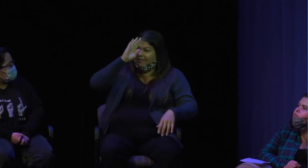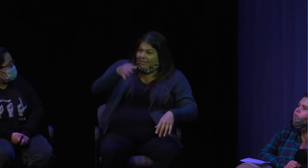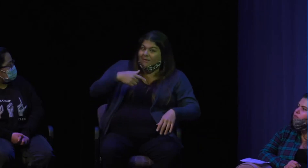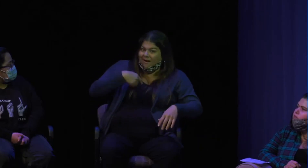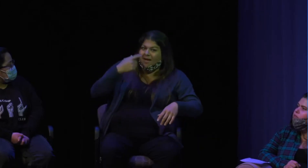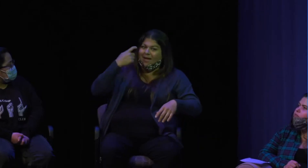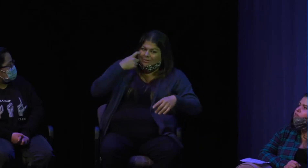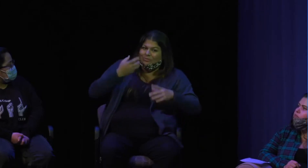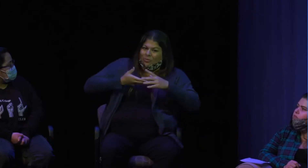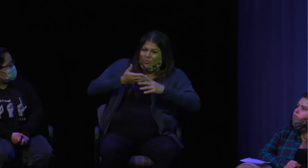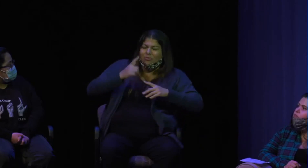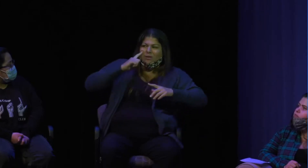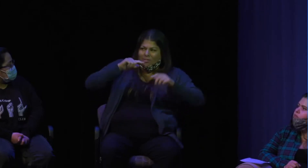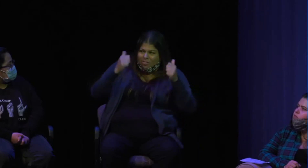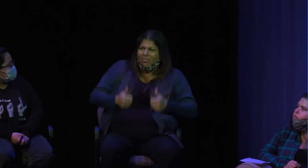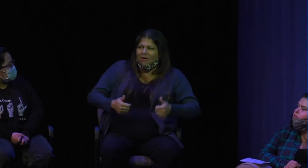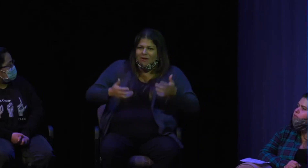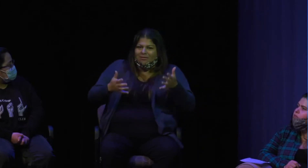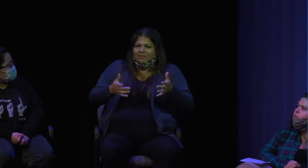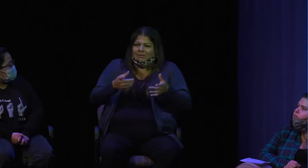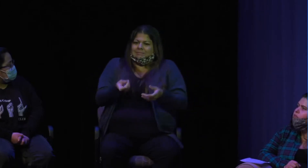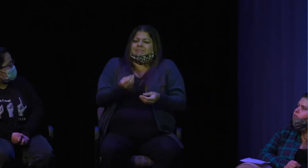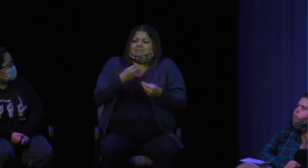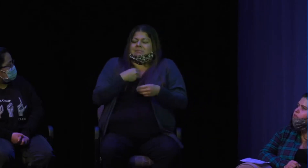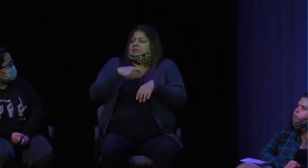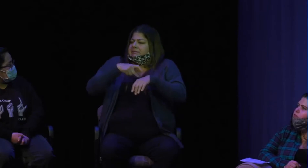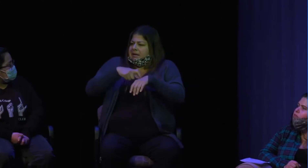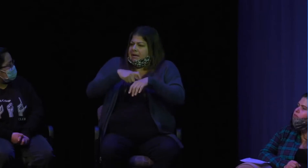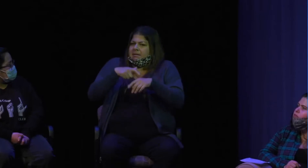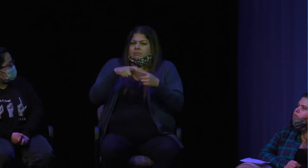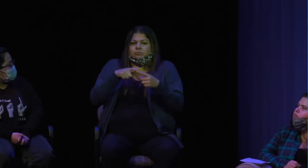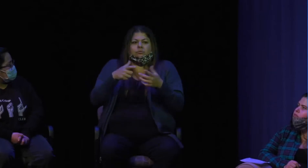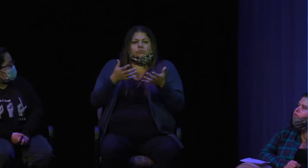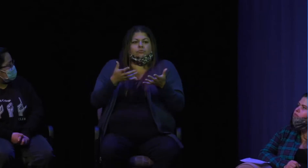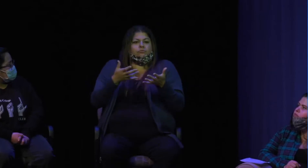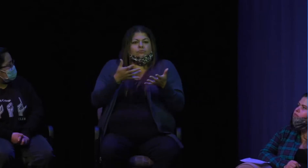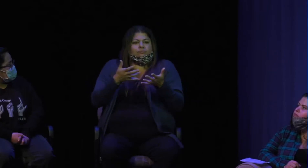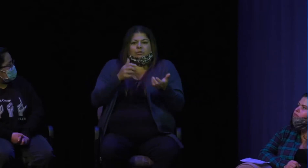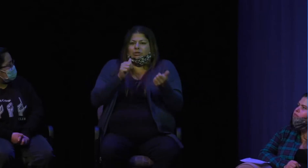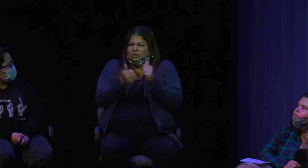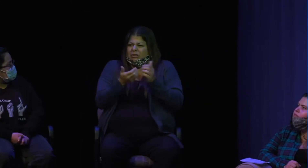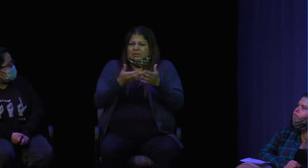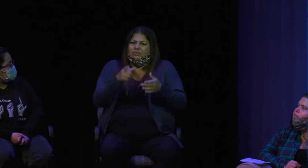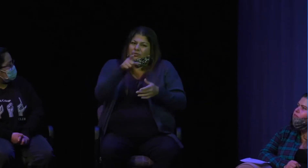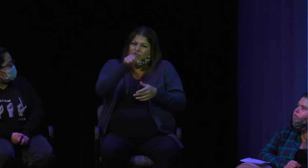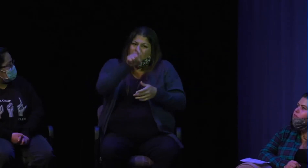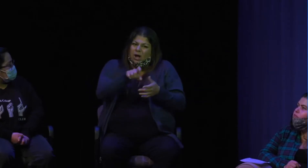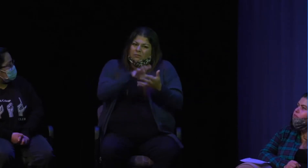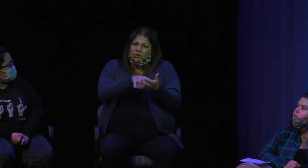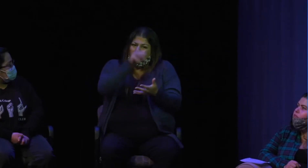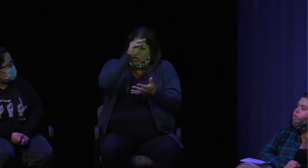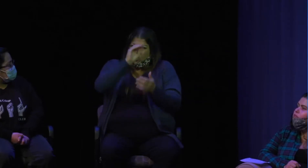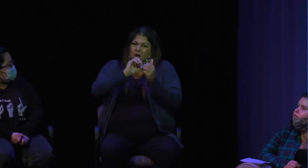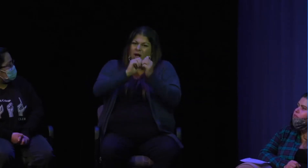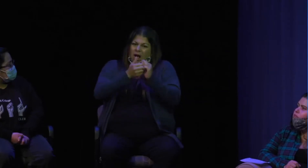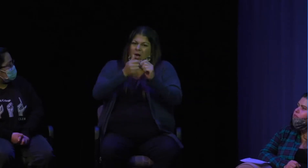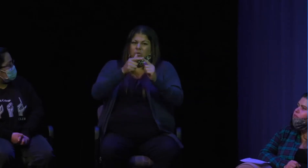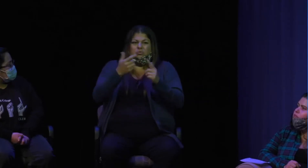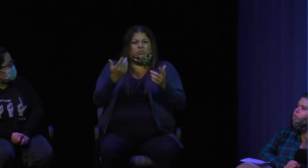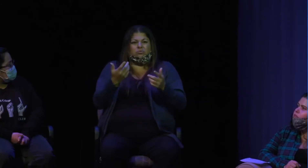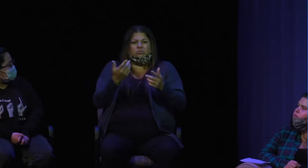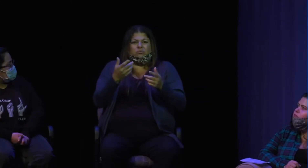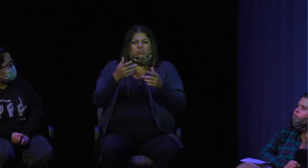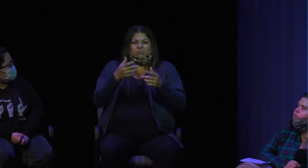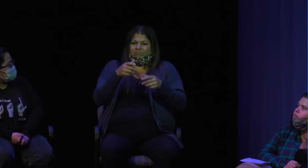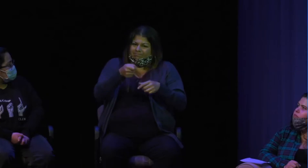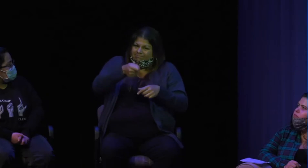So them seeing me frustrated was frustrating for them, and they couldn't quite relate to the loss I'd had, the more profound hearing